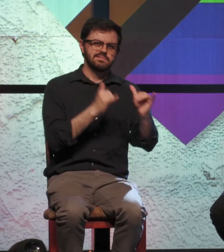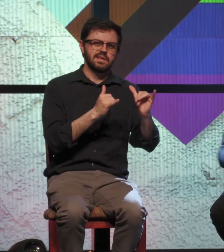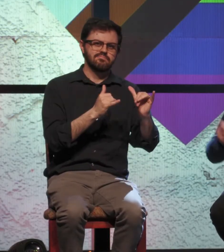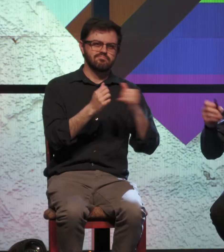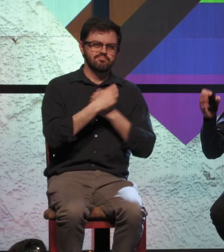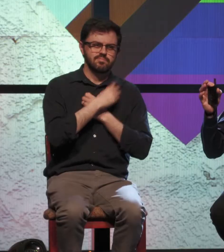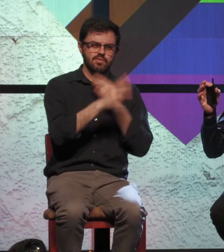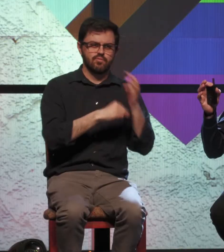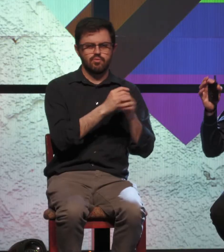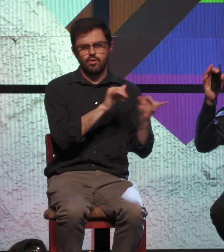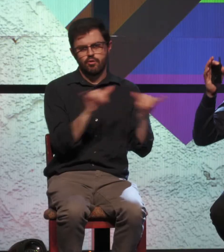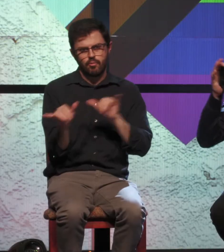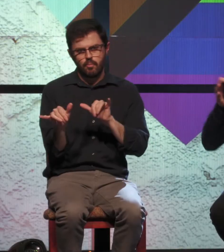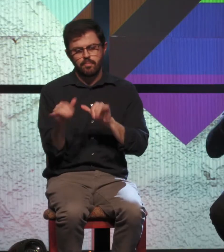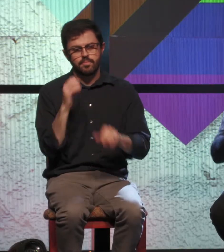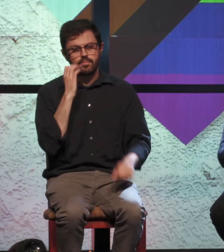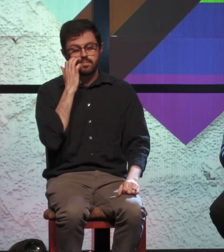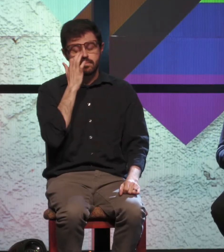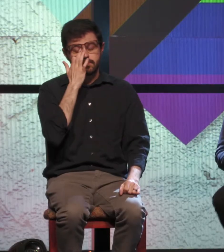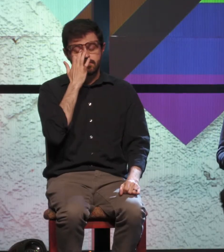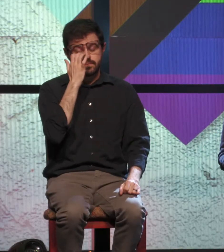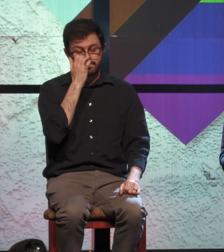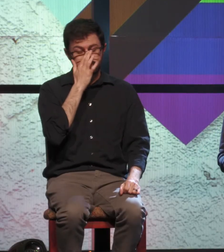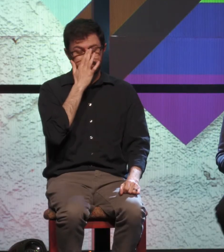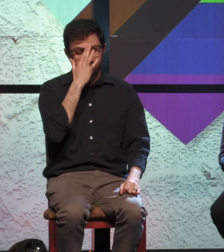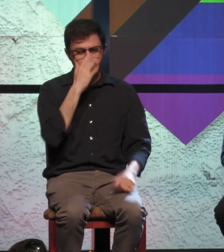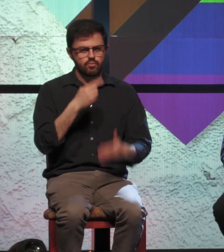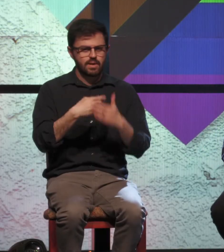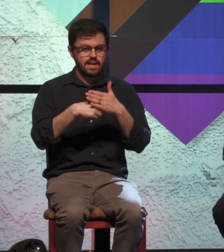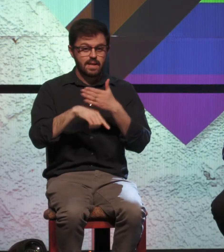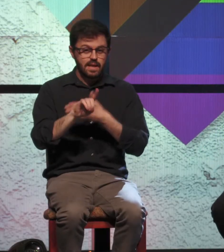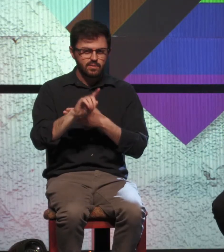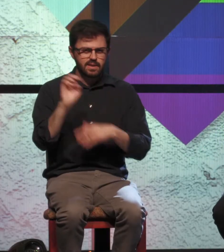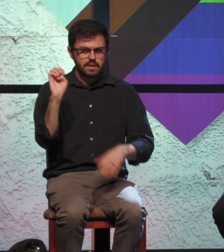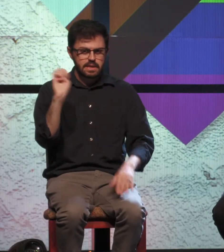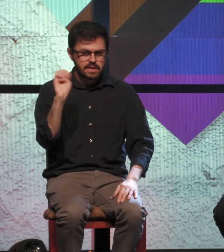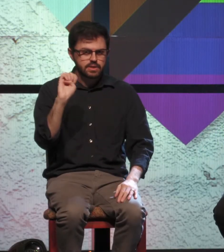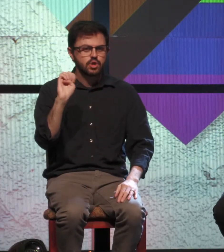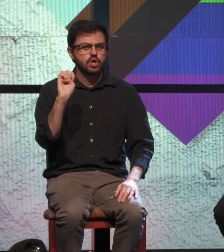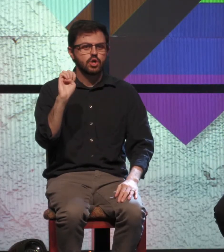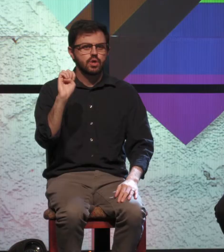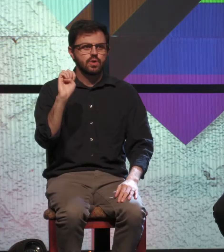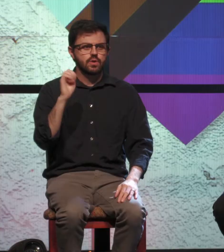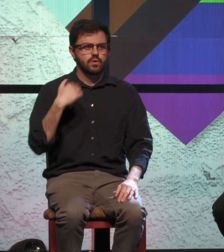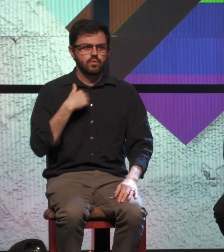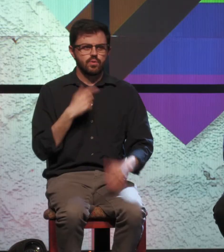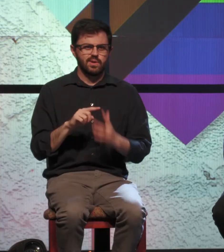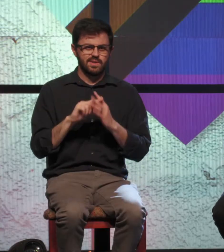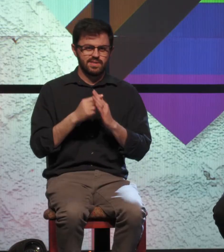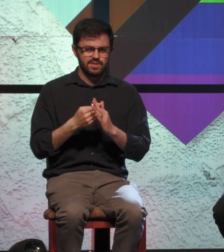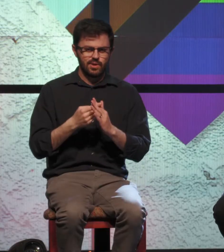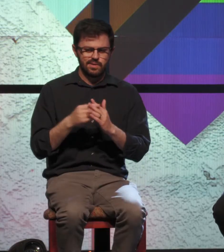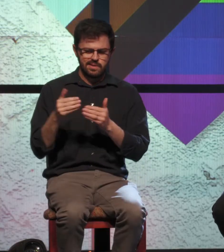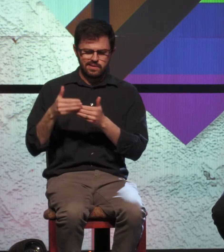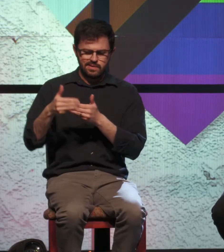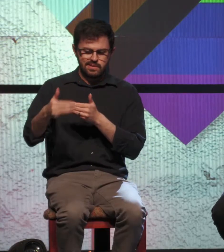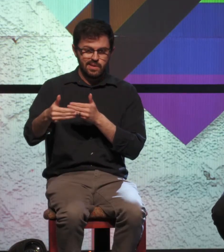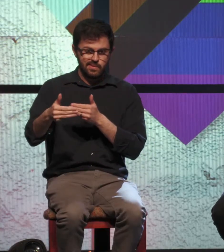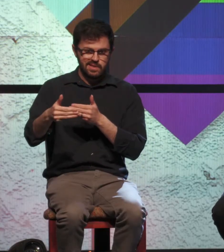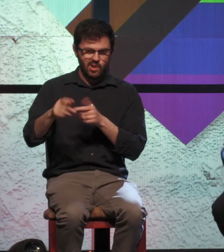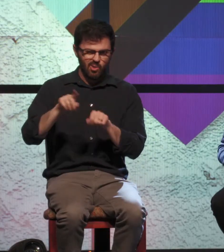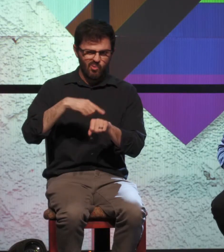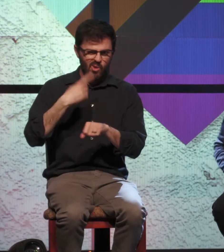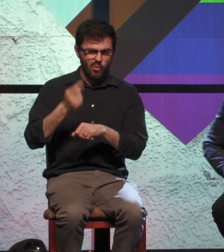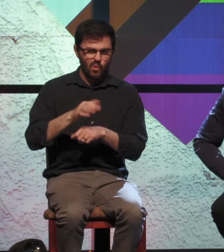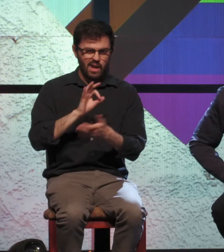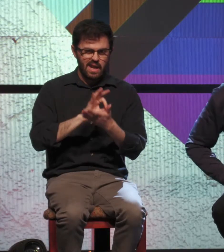And so I want to dive in next week. On Easter, we're going to launch a series. It's going to last a long time. It's going to last 9 weeks. And